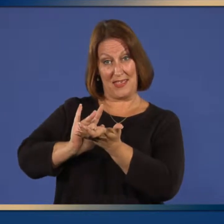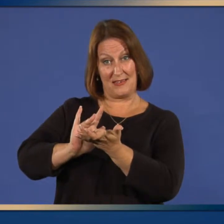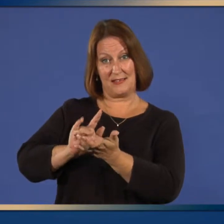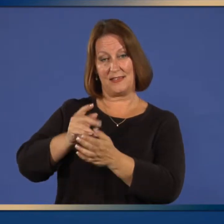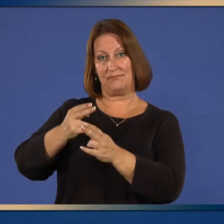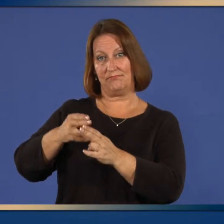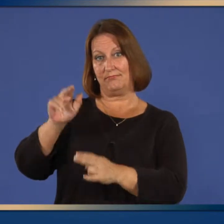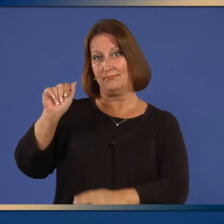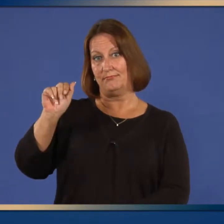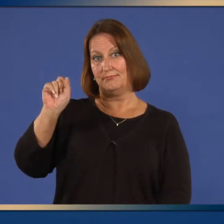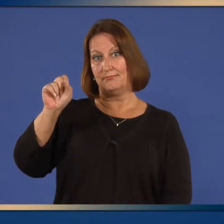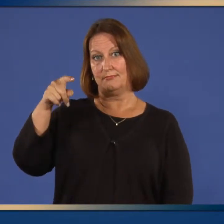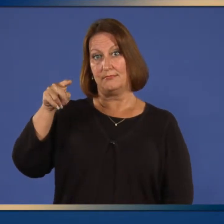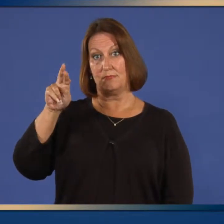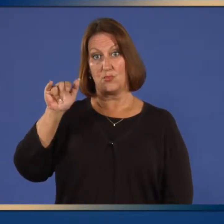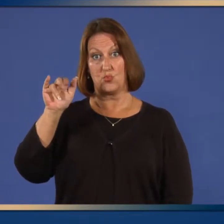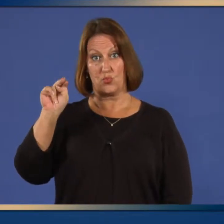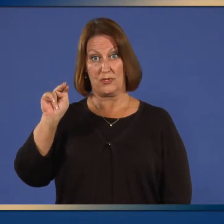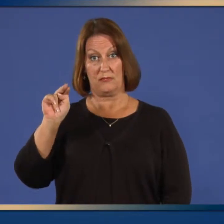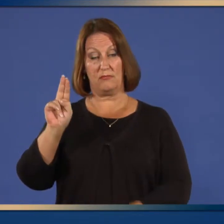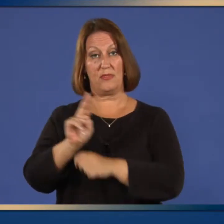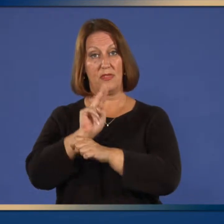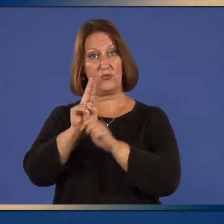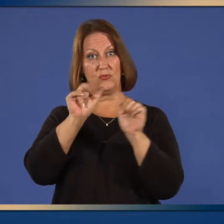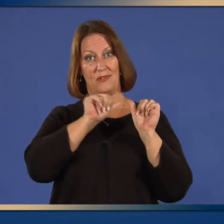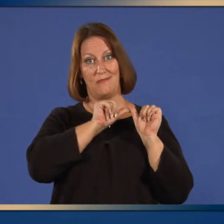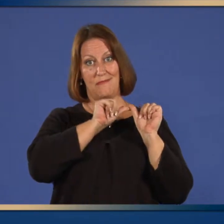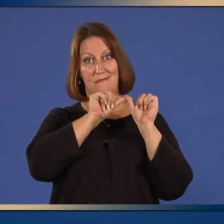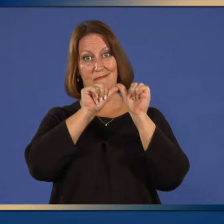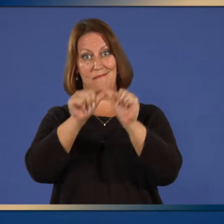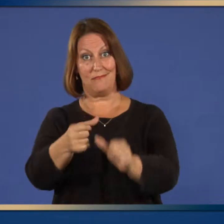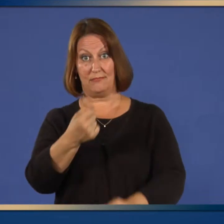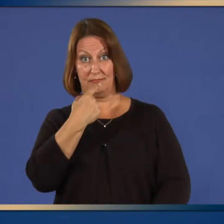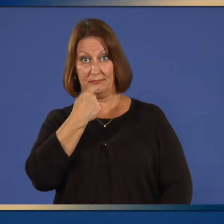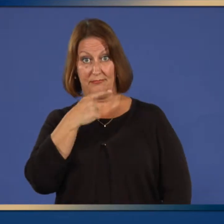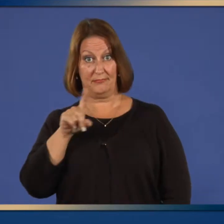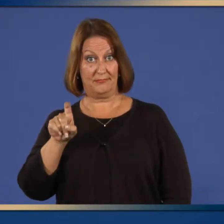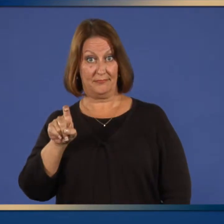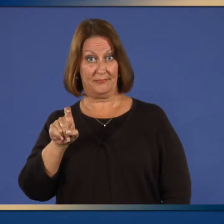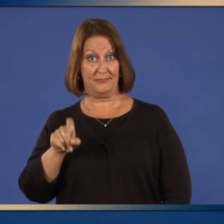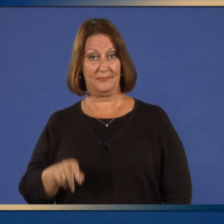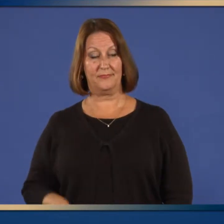Is he or she on long-term aspirin therapy?